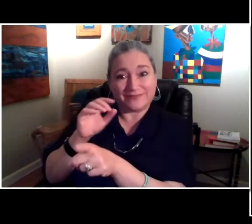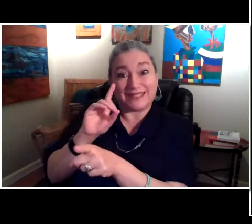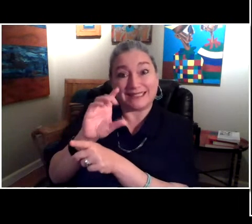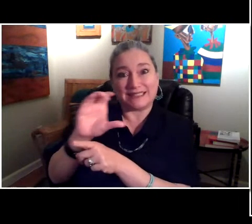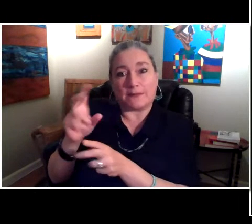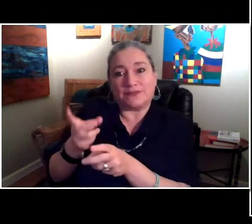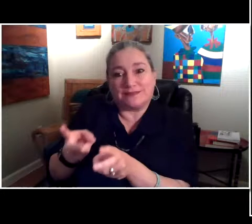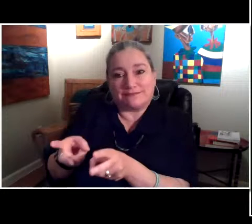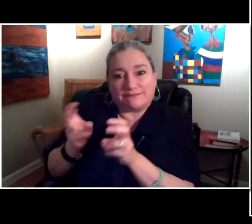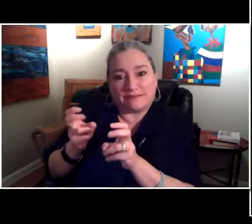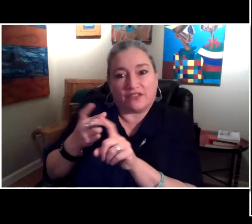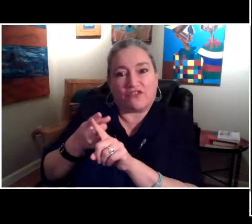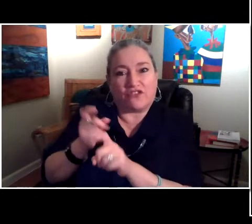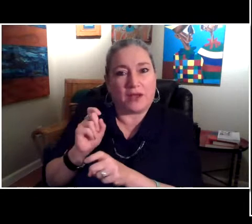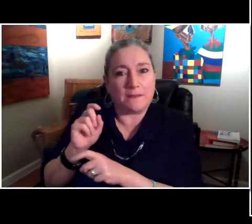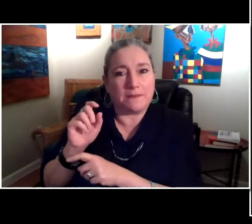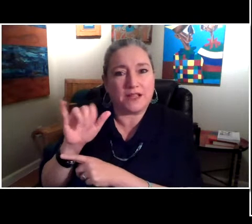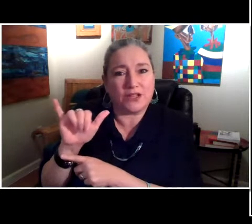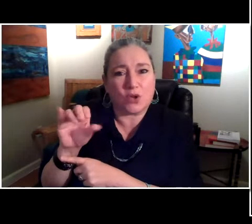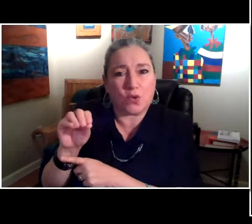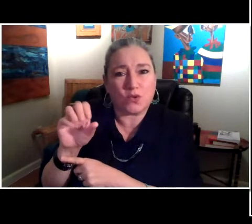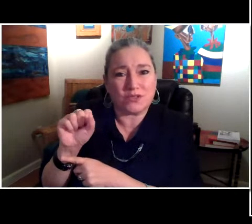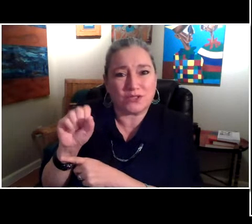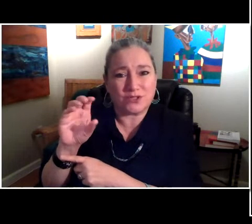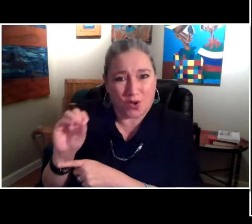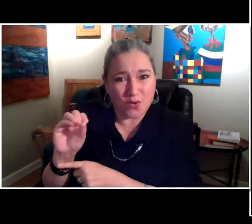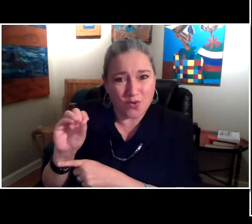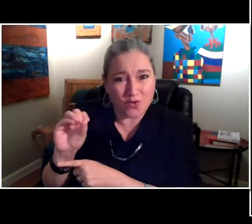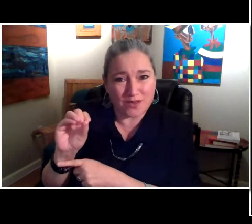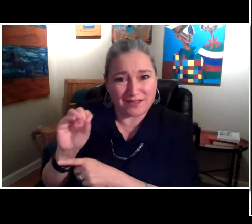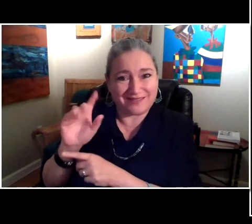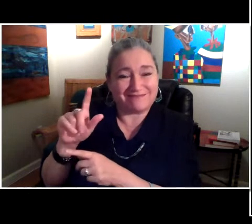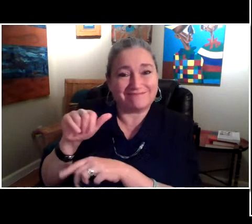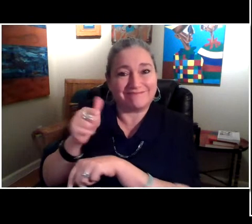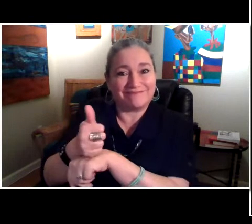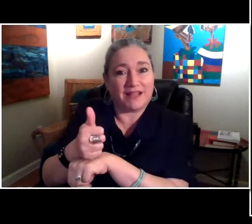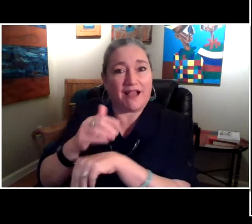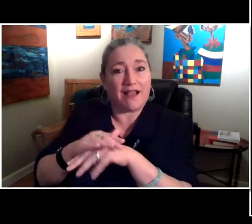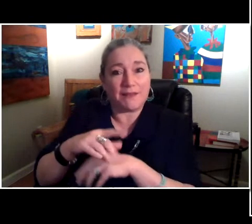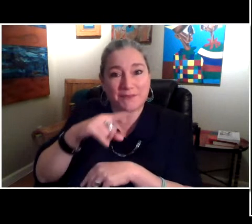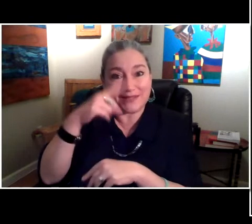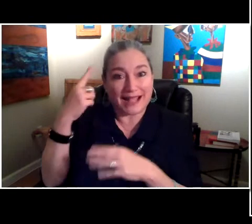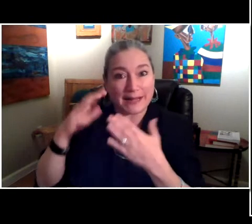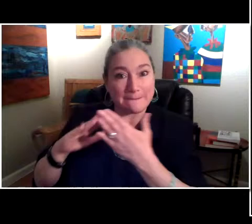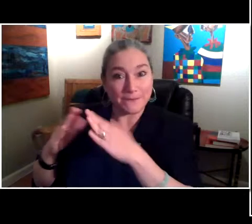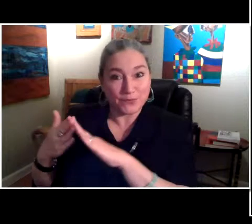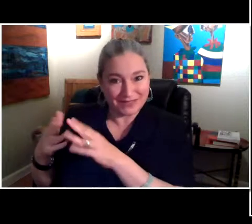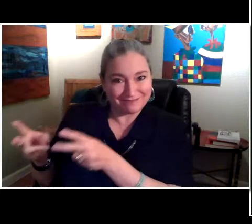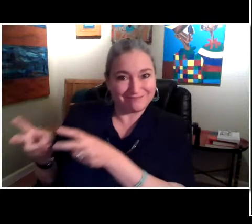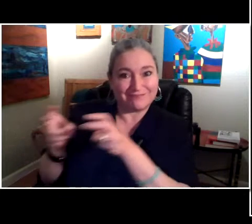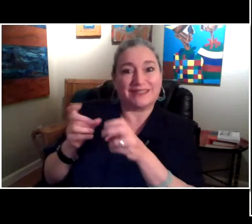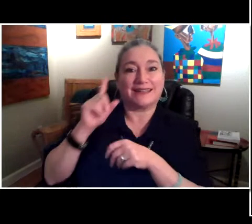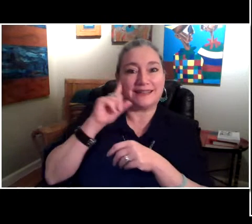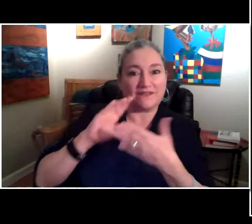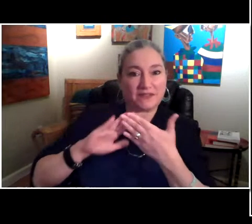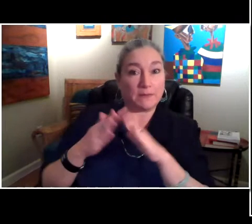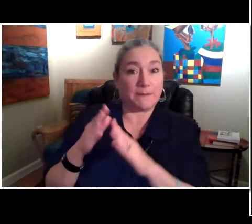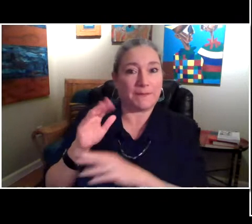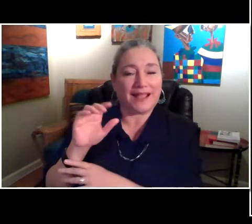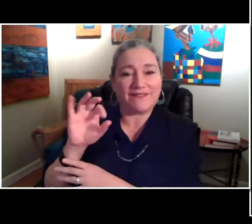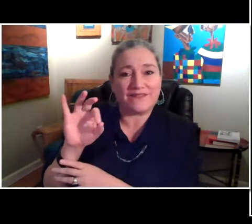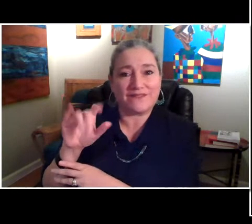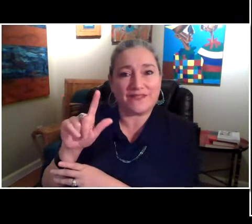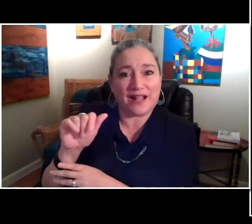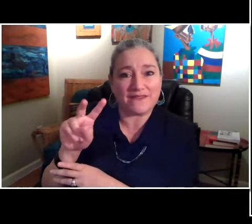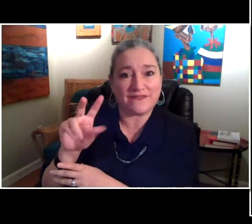of resistance. So that DCCW is a resource. And I brought